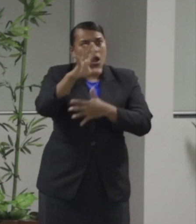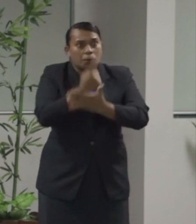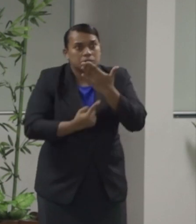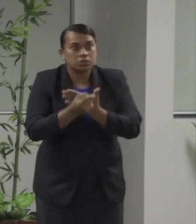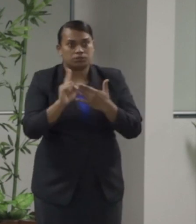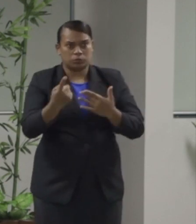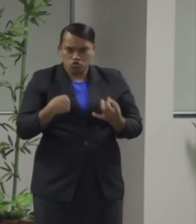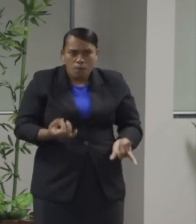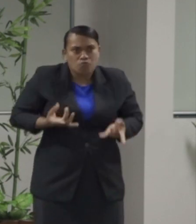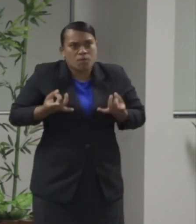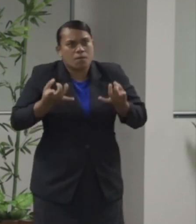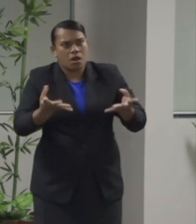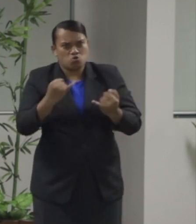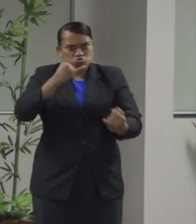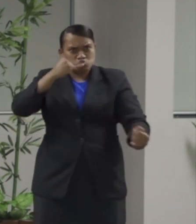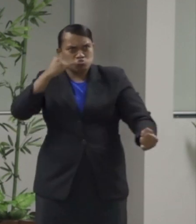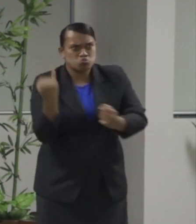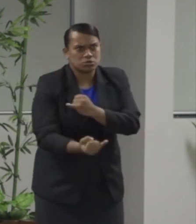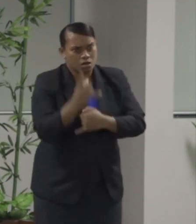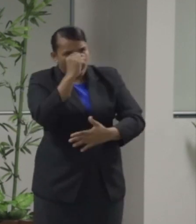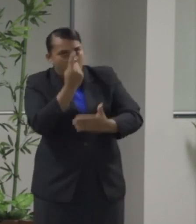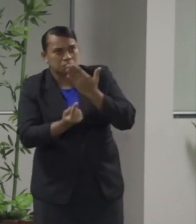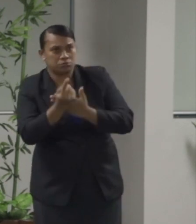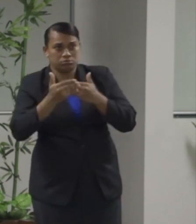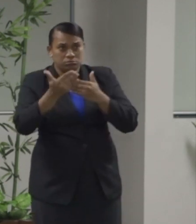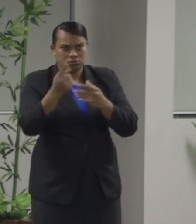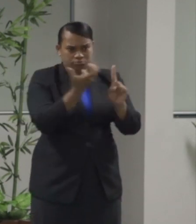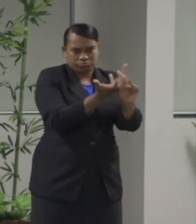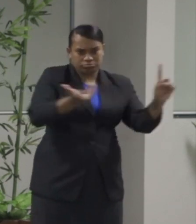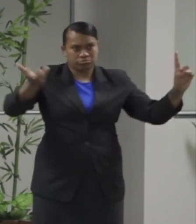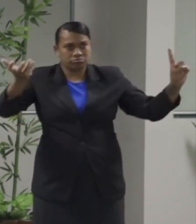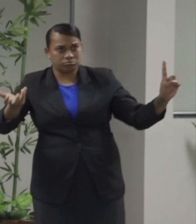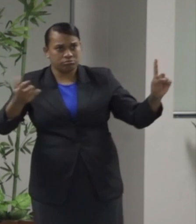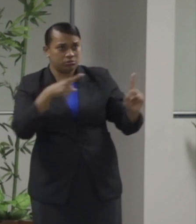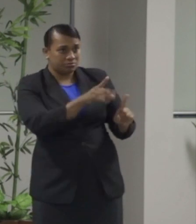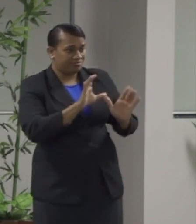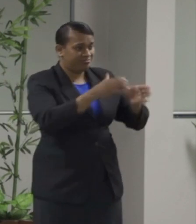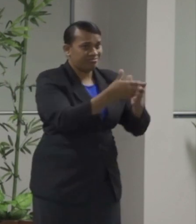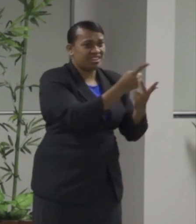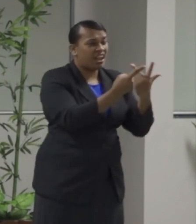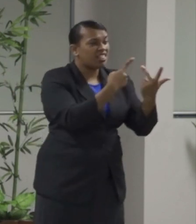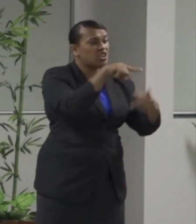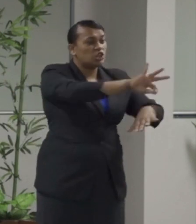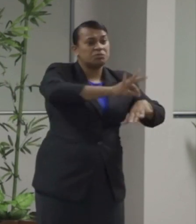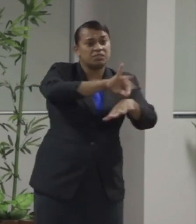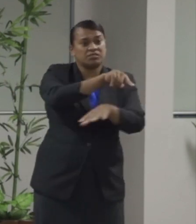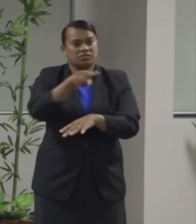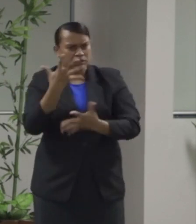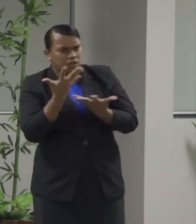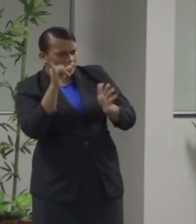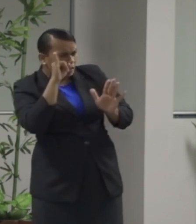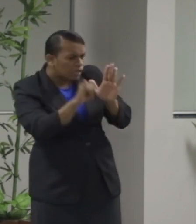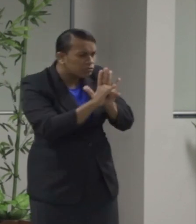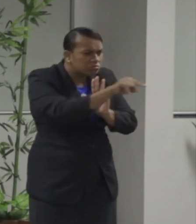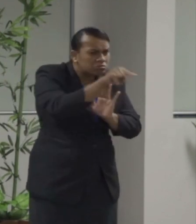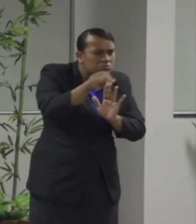In addition to our isolation wards in each division, we have identified and prepared well-equipped surge